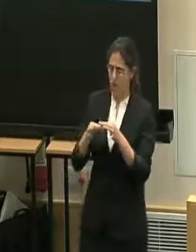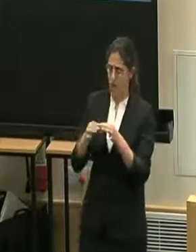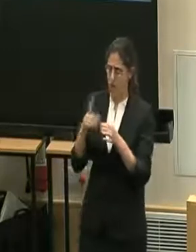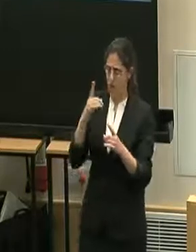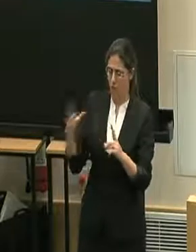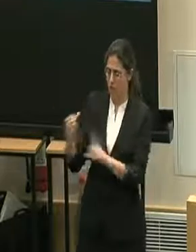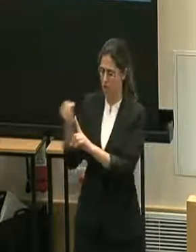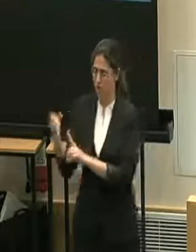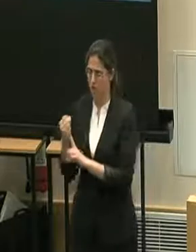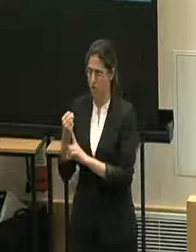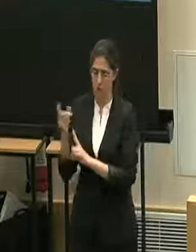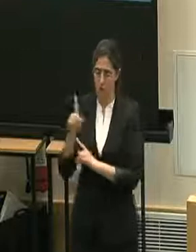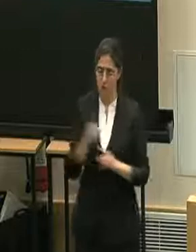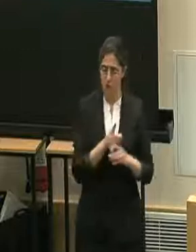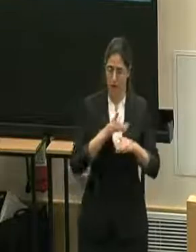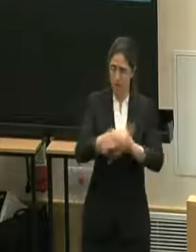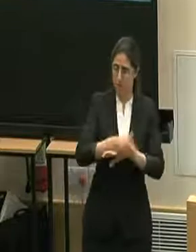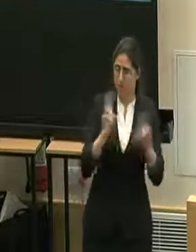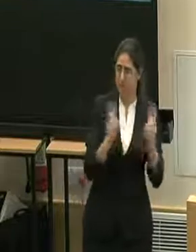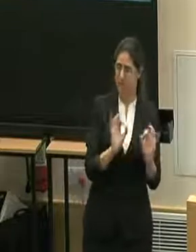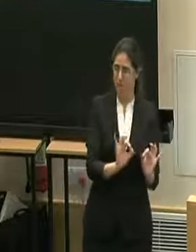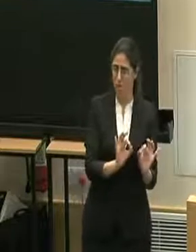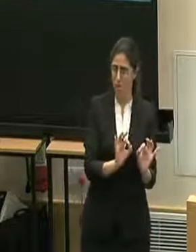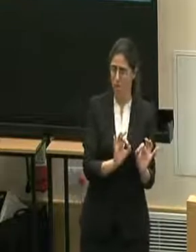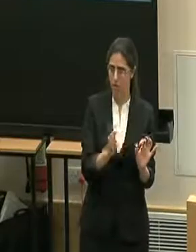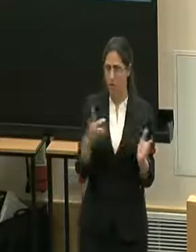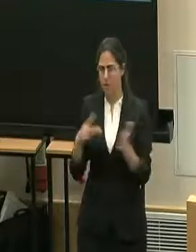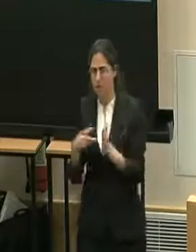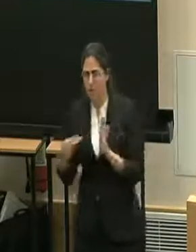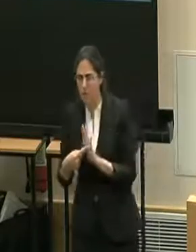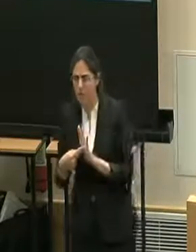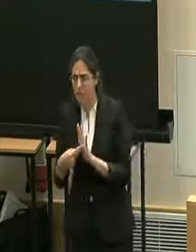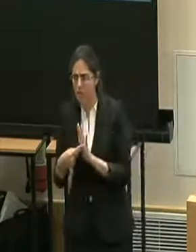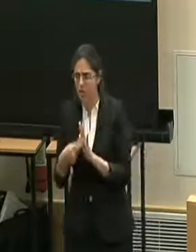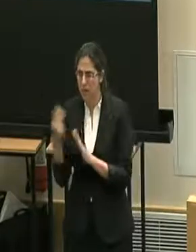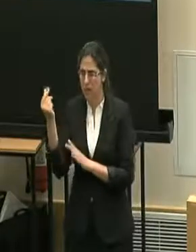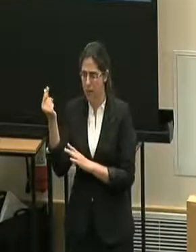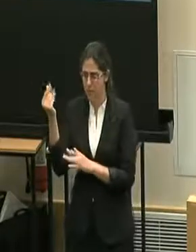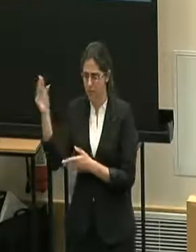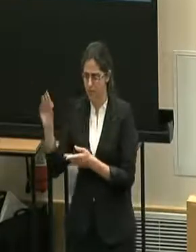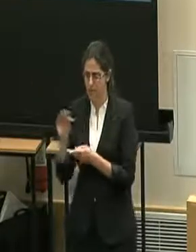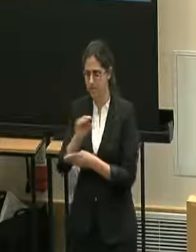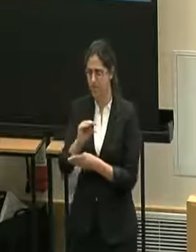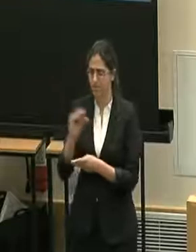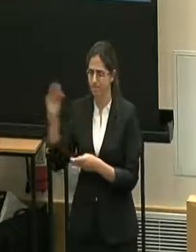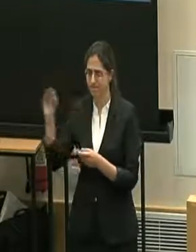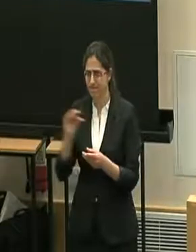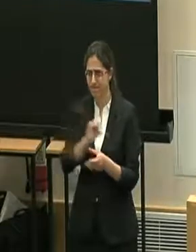achieves, not what it is. That means that sinking money into